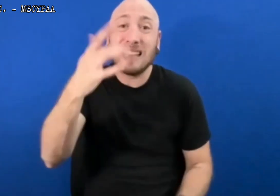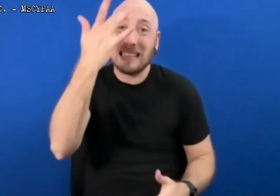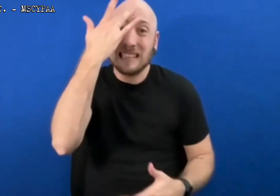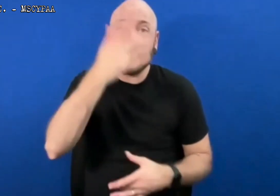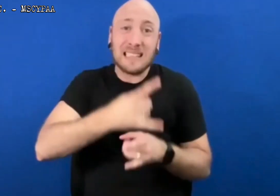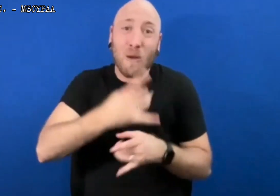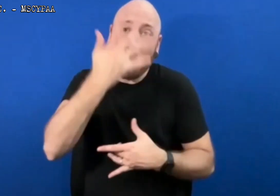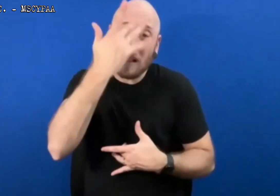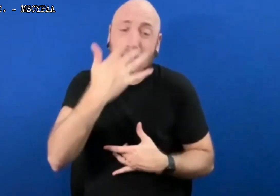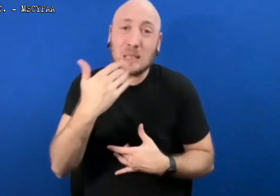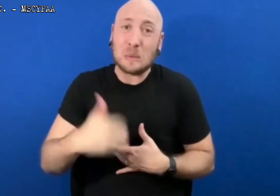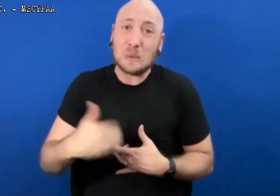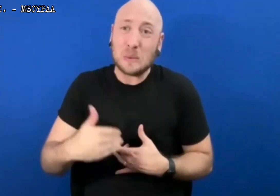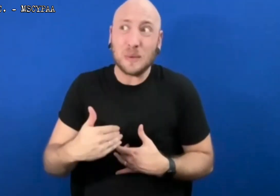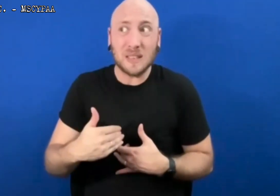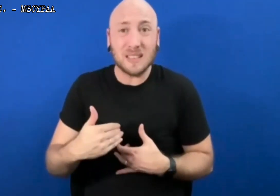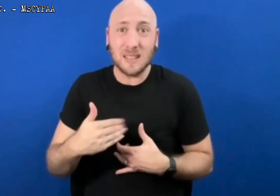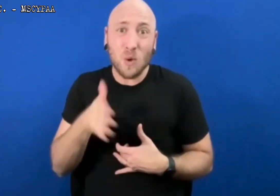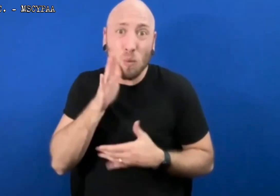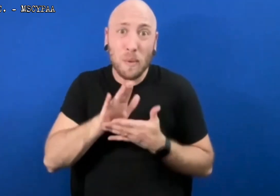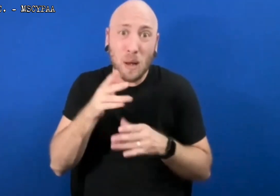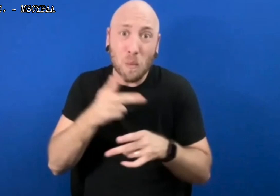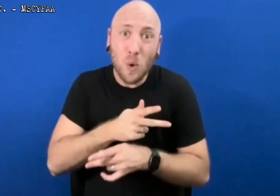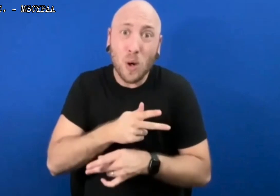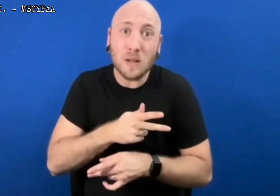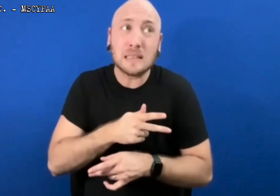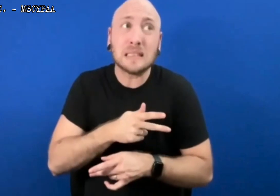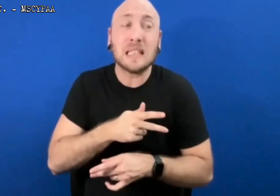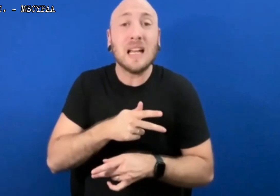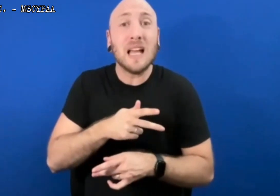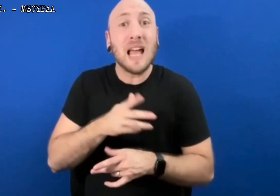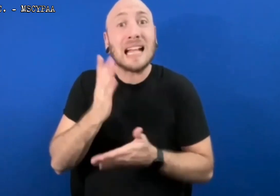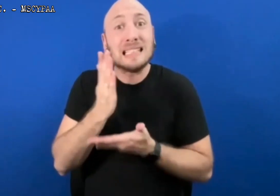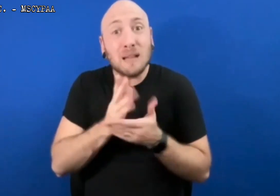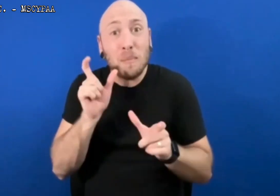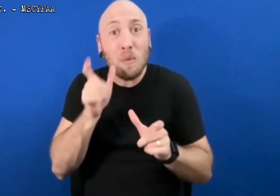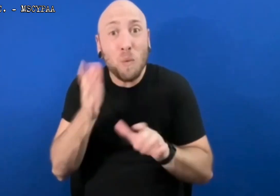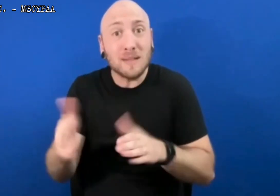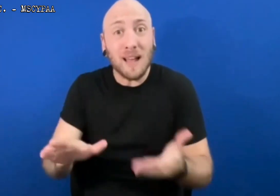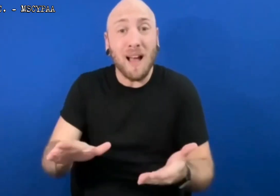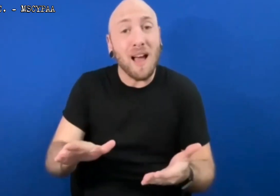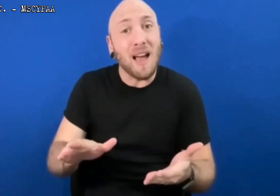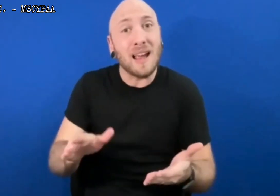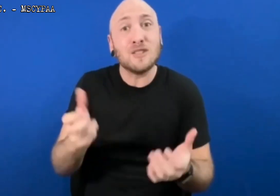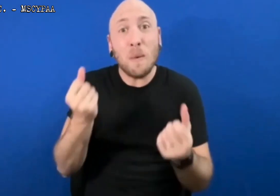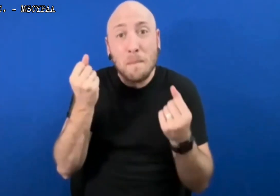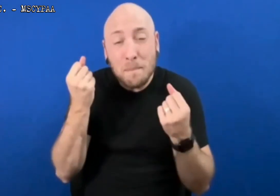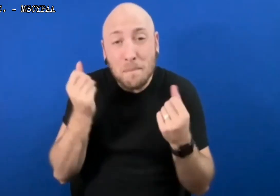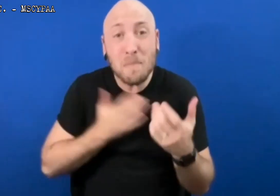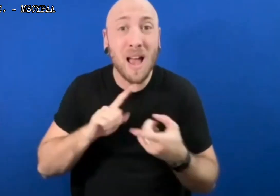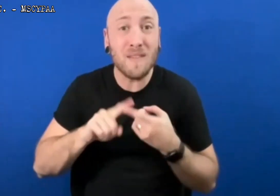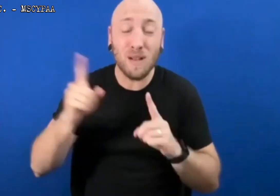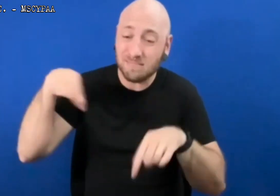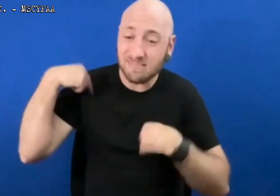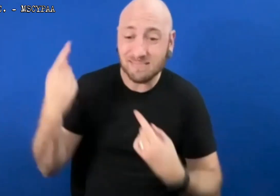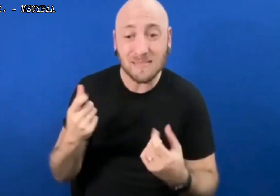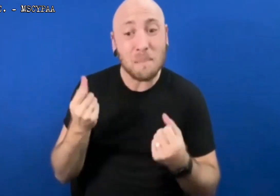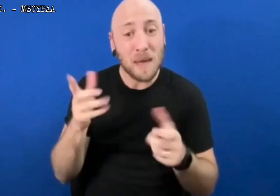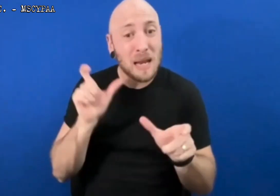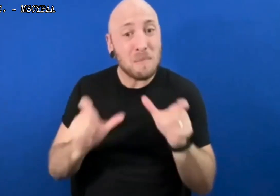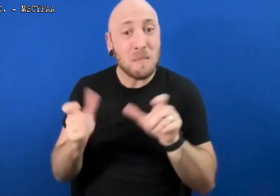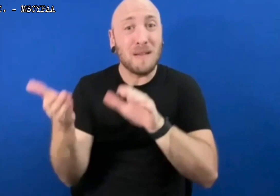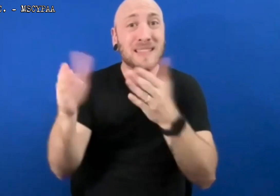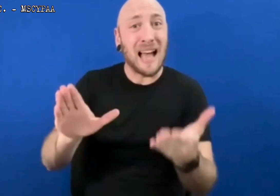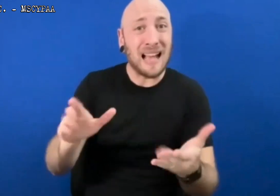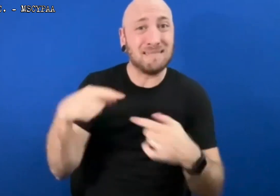you know, it's progressive and also potentially fatal, and like unfortunately I have lost a lot of friends along the way on this journey.